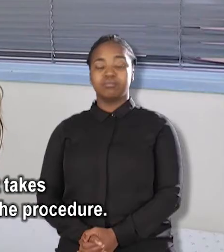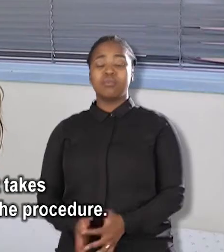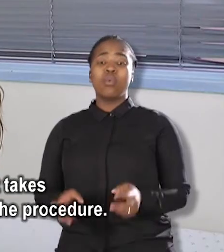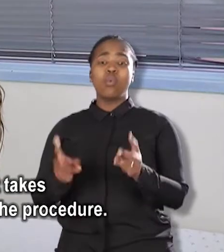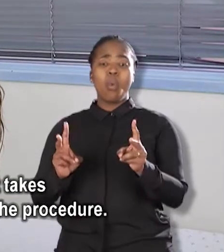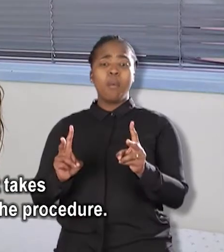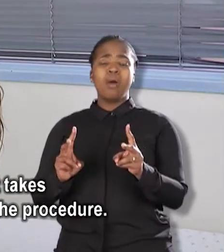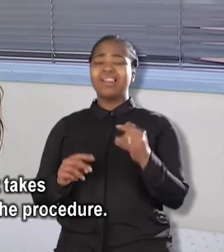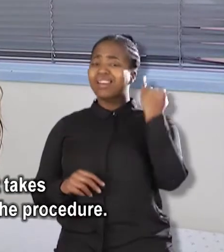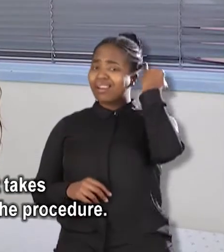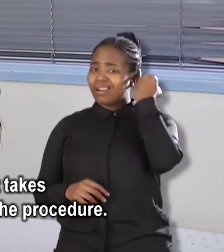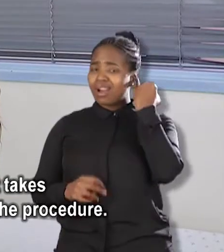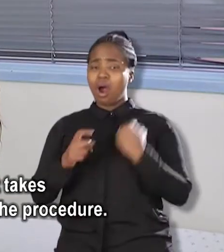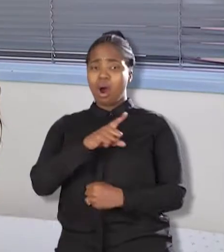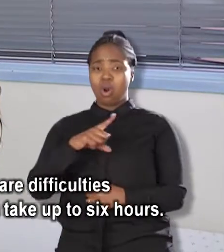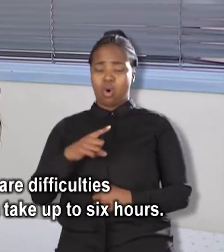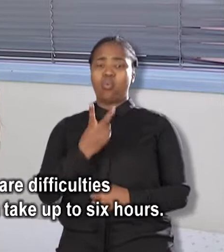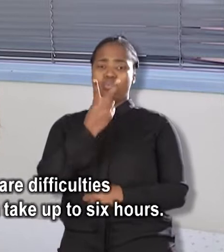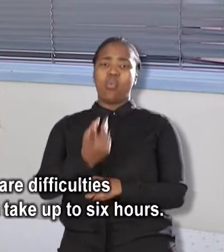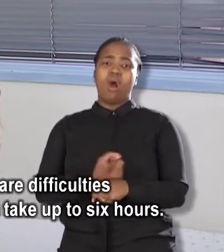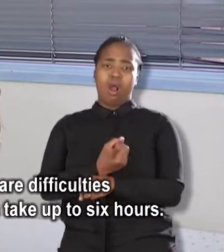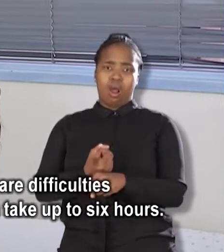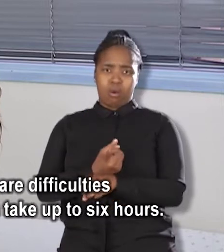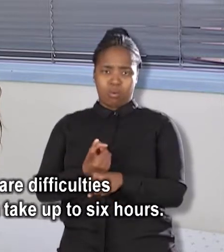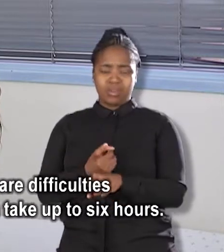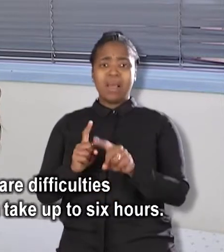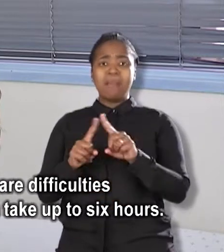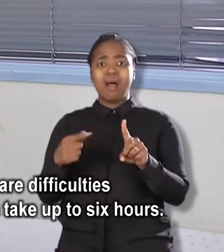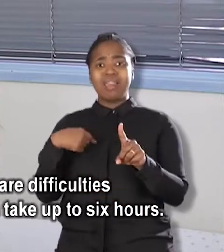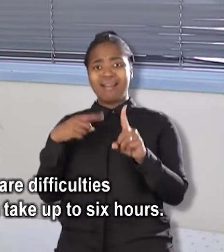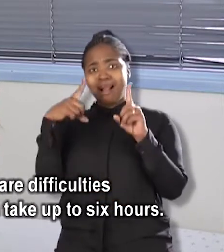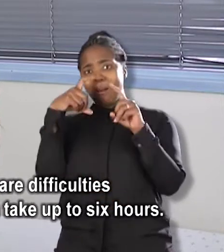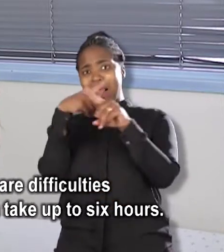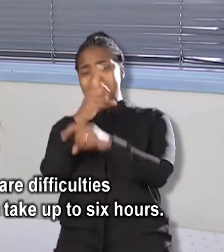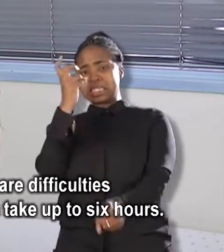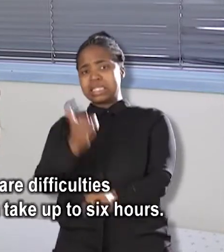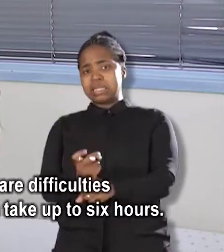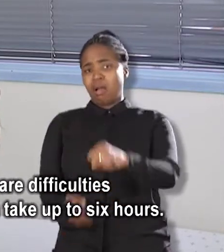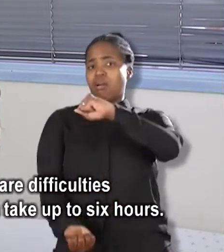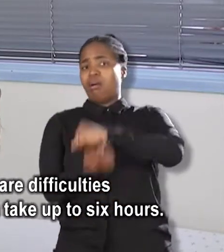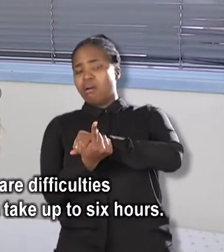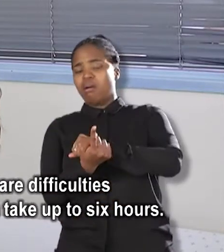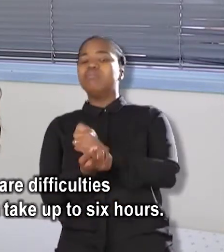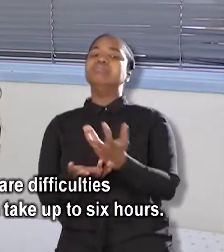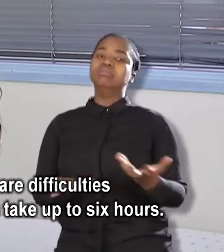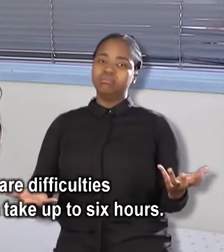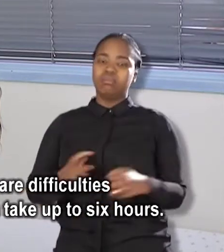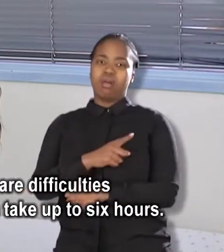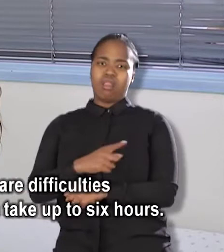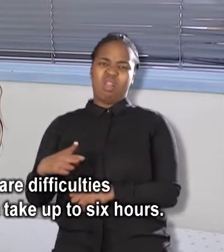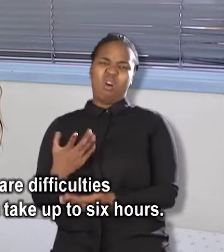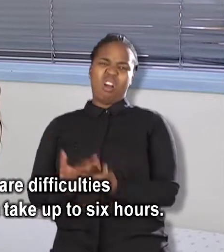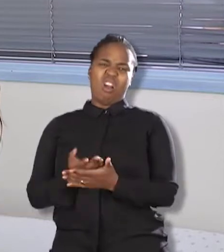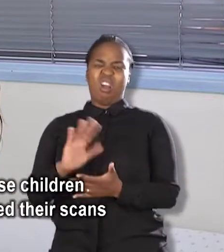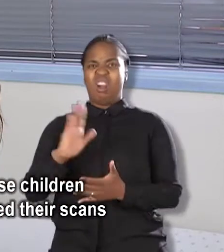it takes about 2 hours to do the procedure. It's only when there are difficulties that it can become a long procedure